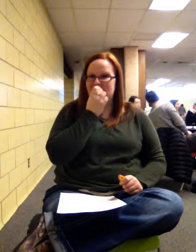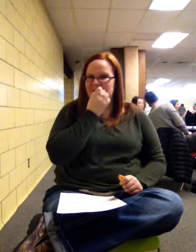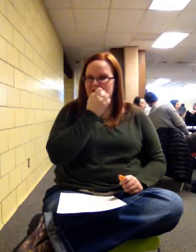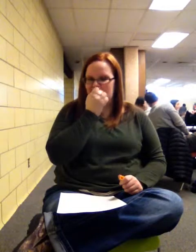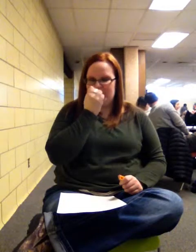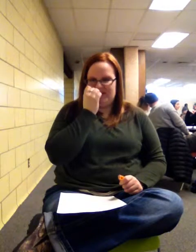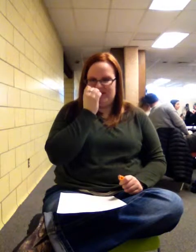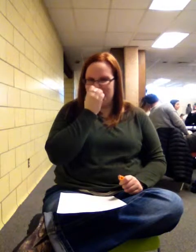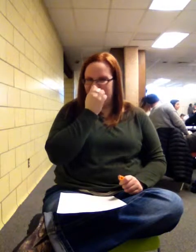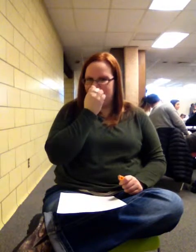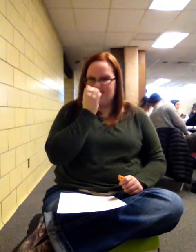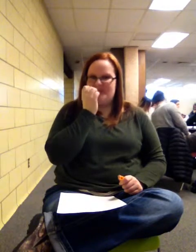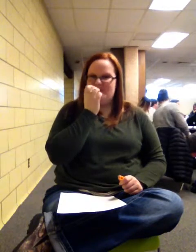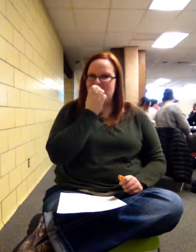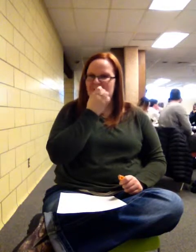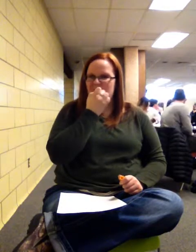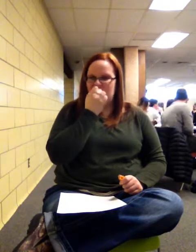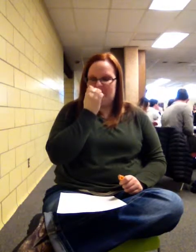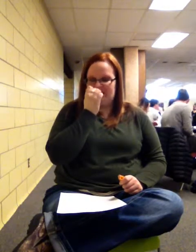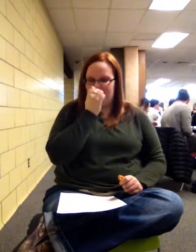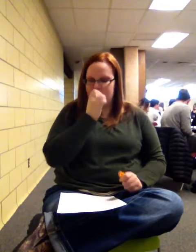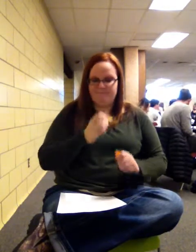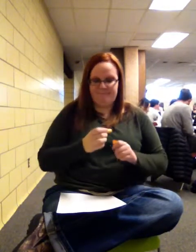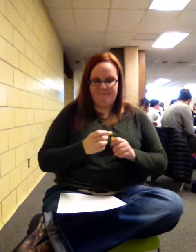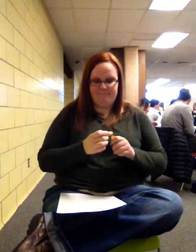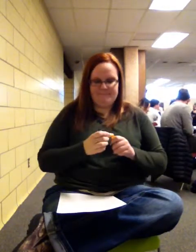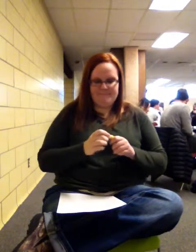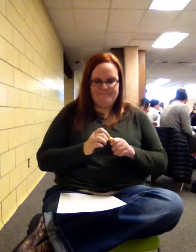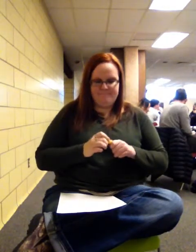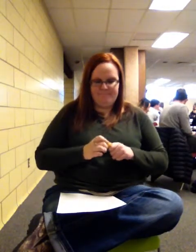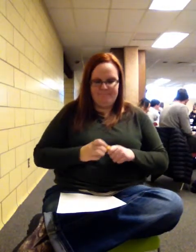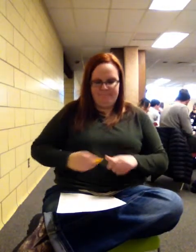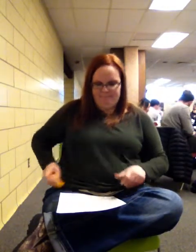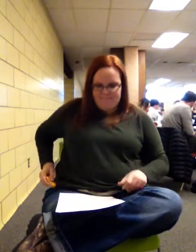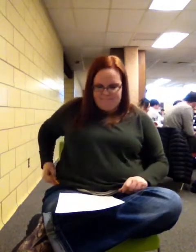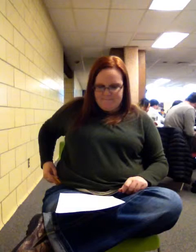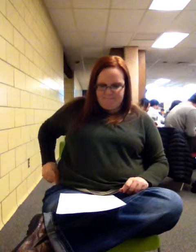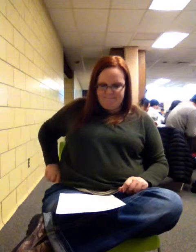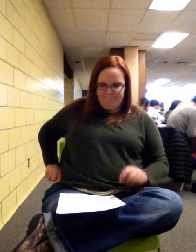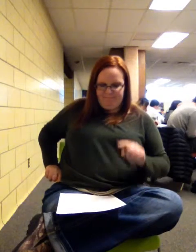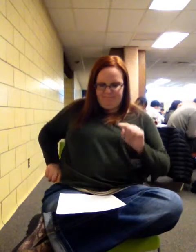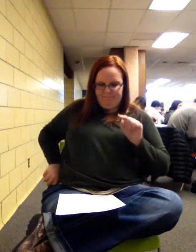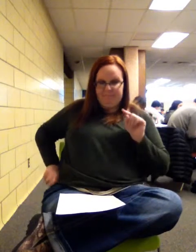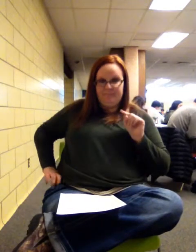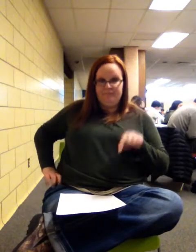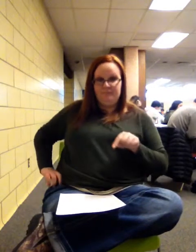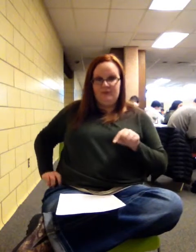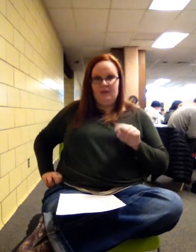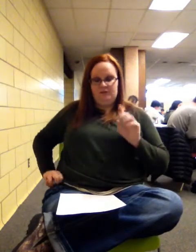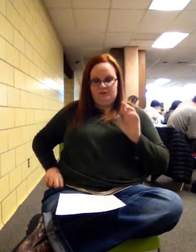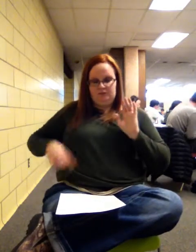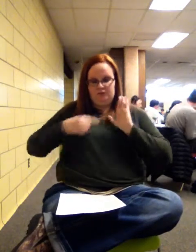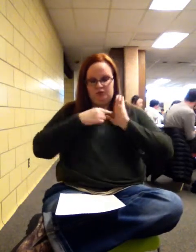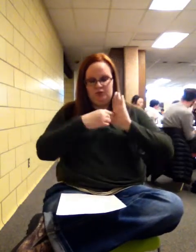On your handout, it starts out showing you that a quoted interest rate, so I'm going to make that be an R,